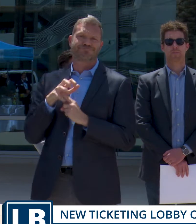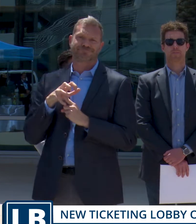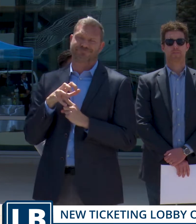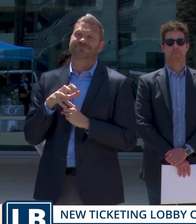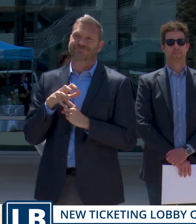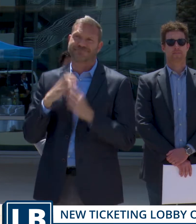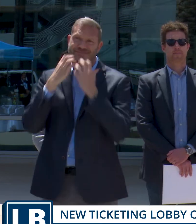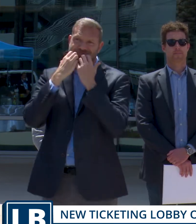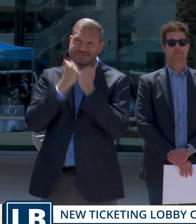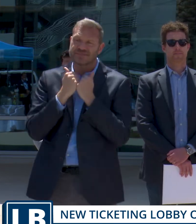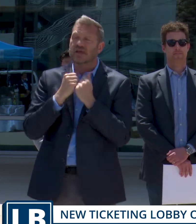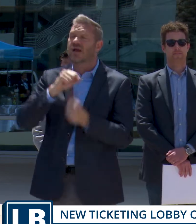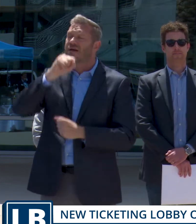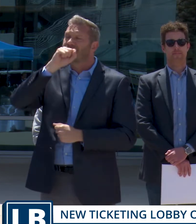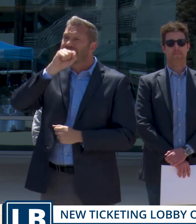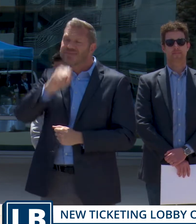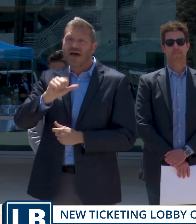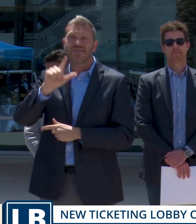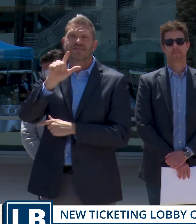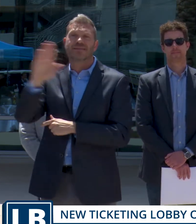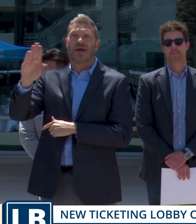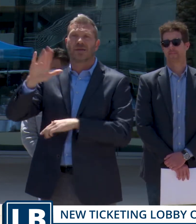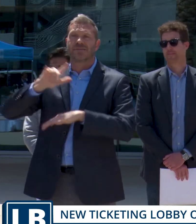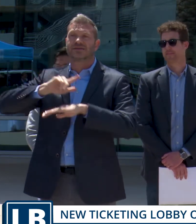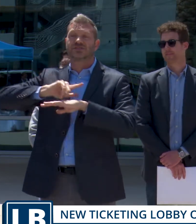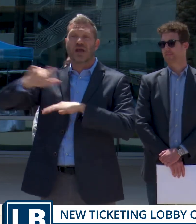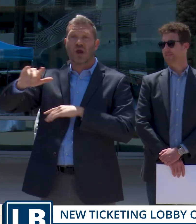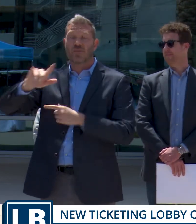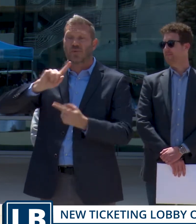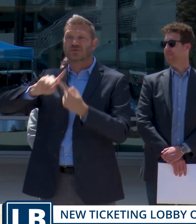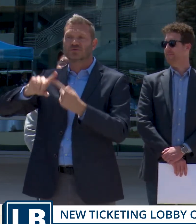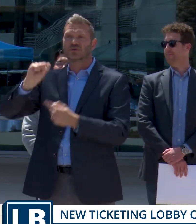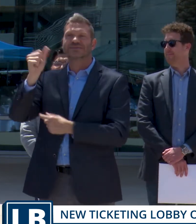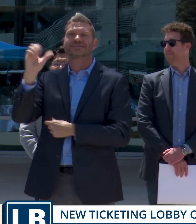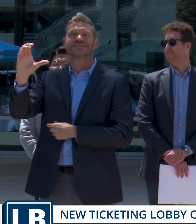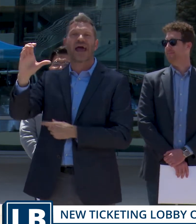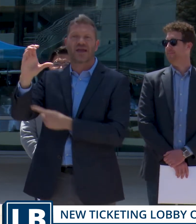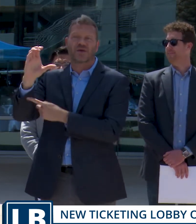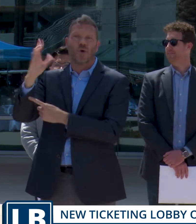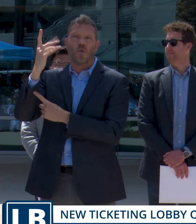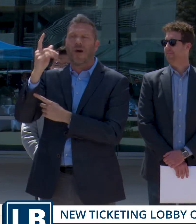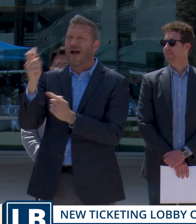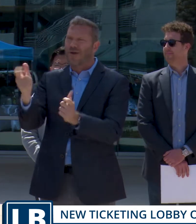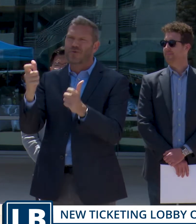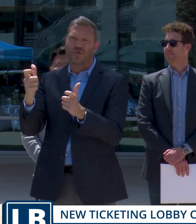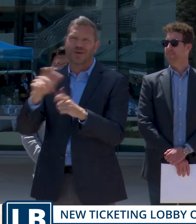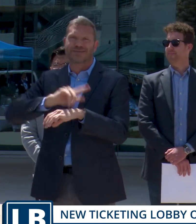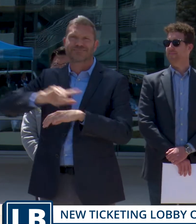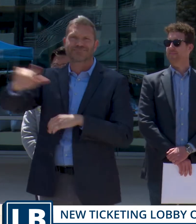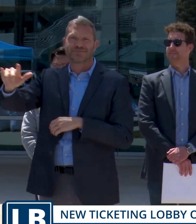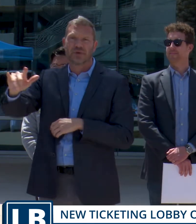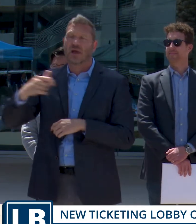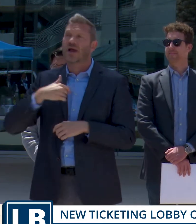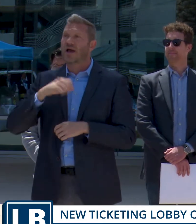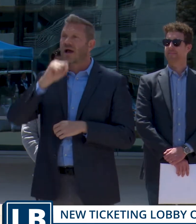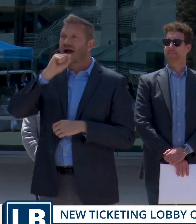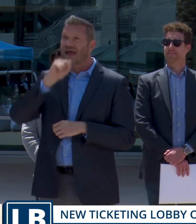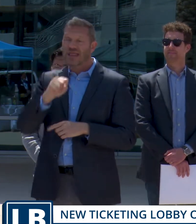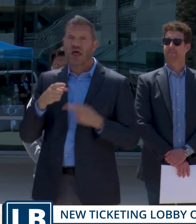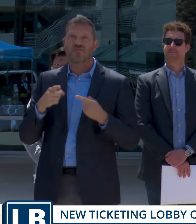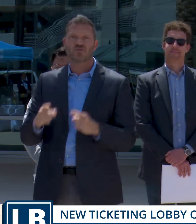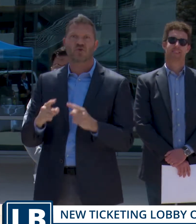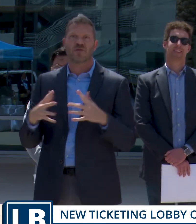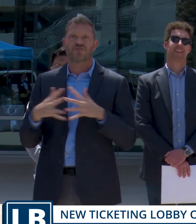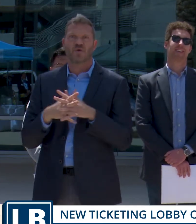out of Long Beach Airport to Sacramento because it's so quick. And on a personal note, I love all the flights during football season